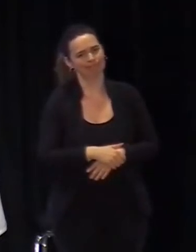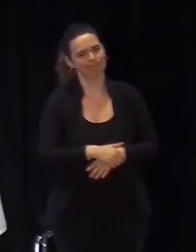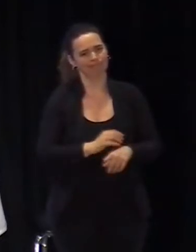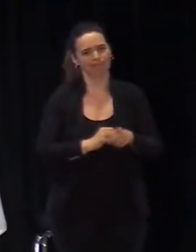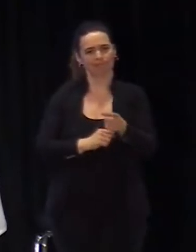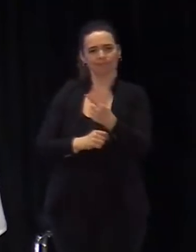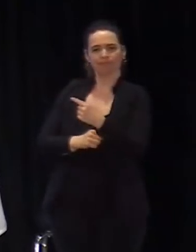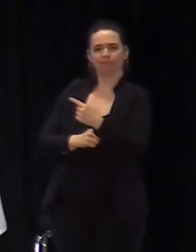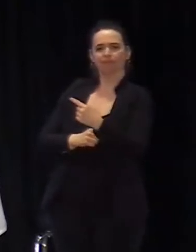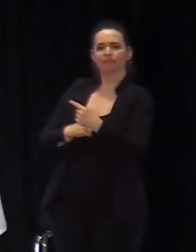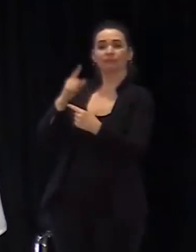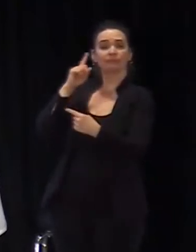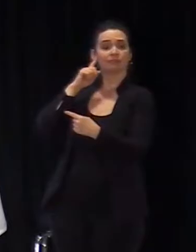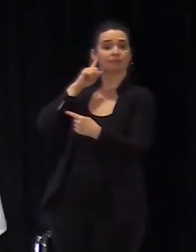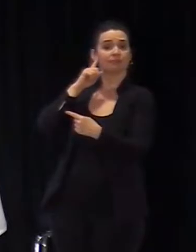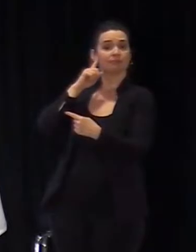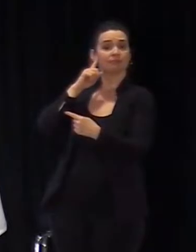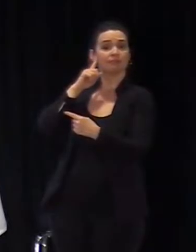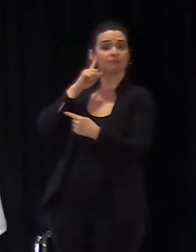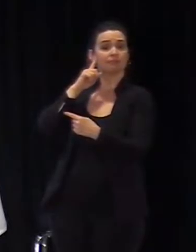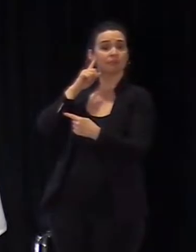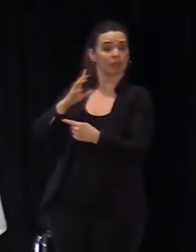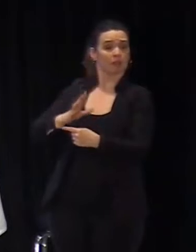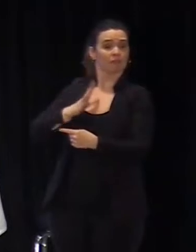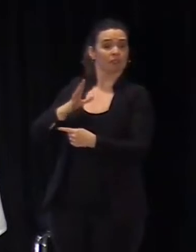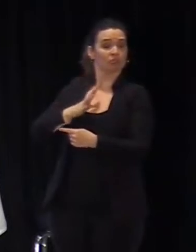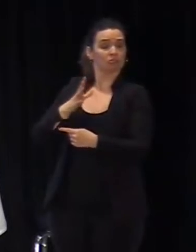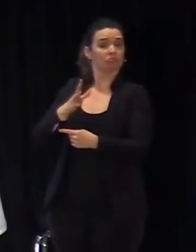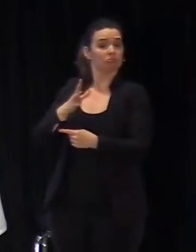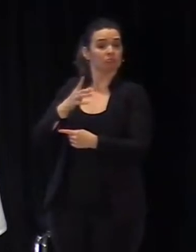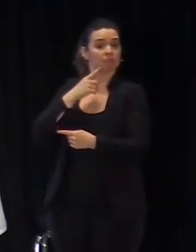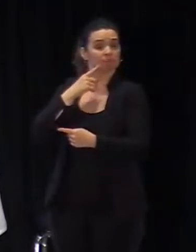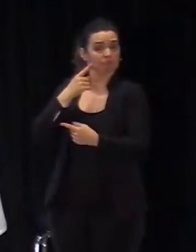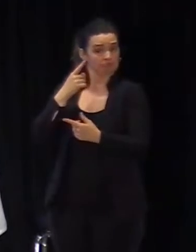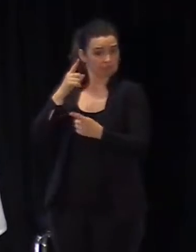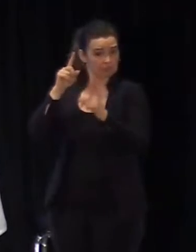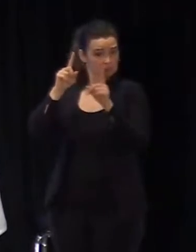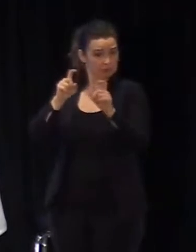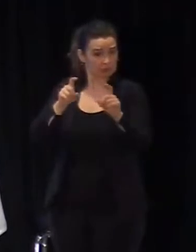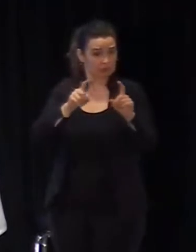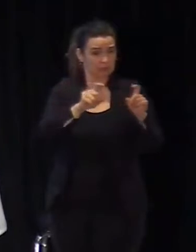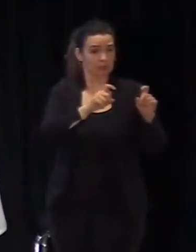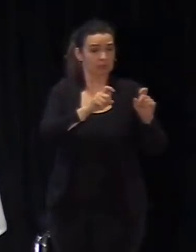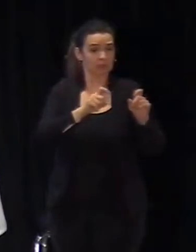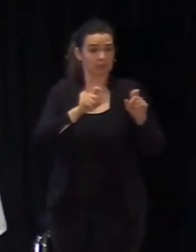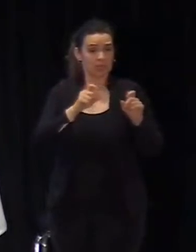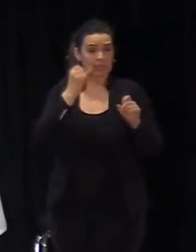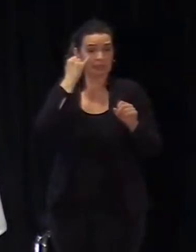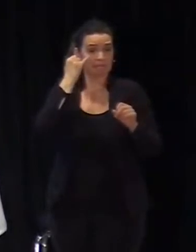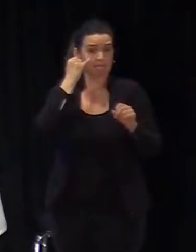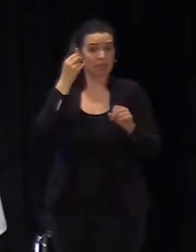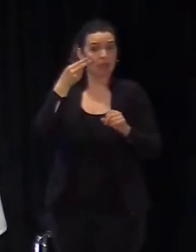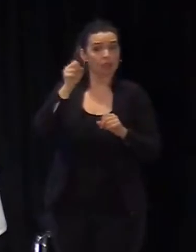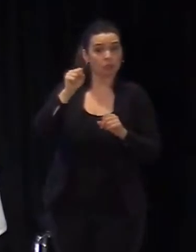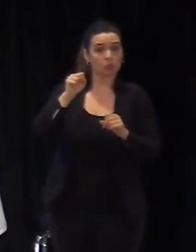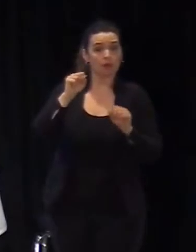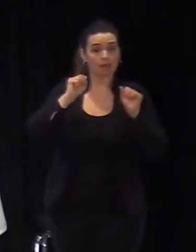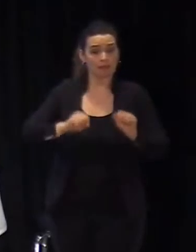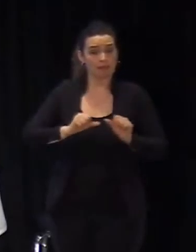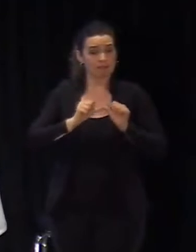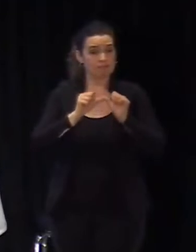like the NYSET president, I spoke to him this morning. He was saying that testing really needs to be the metric in terms of how safe it is to have more kids back in school